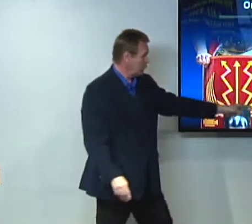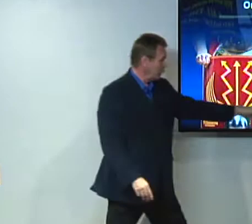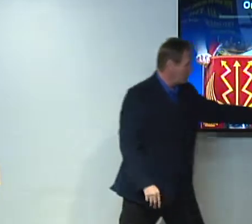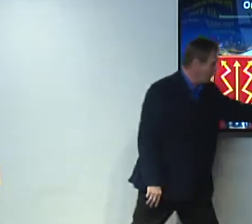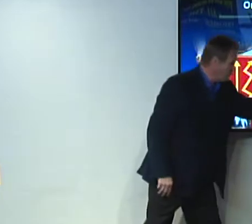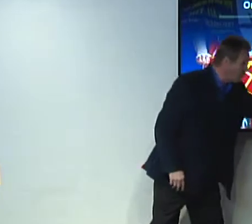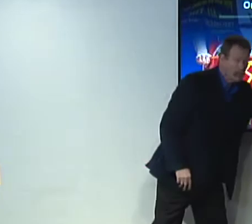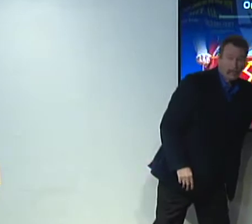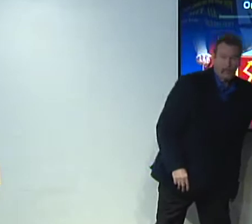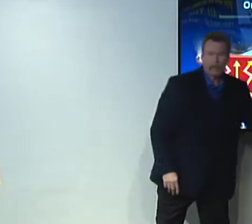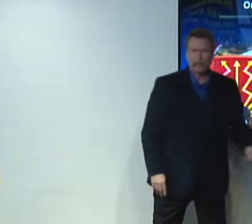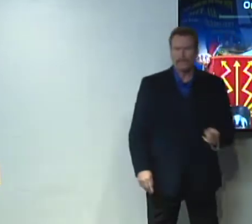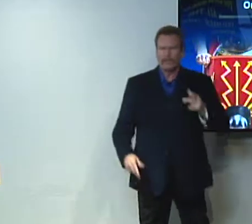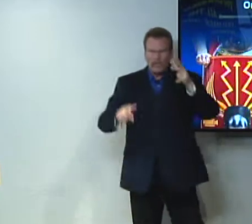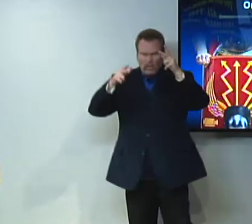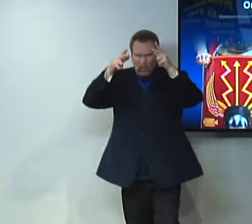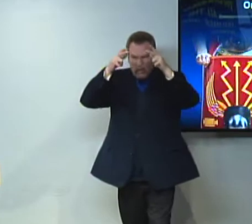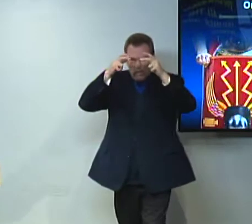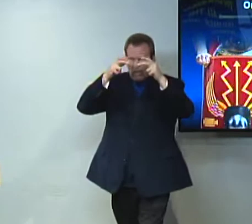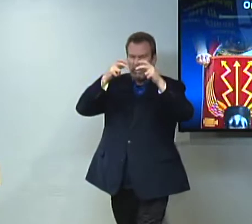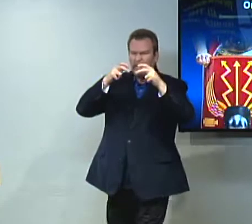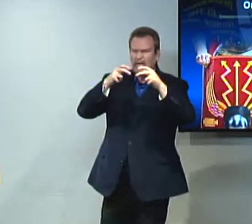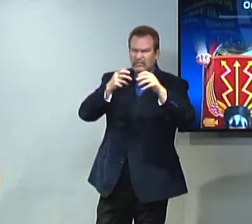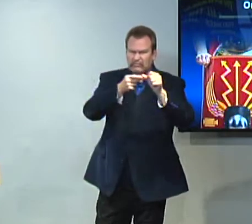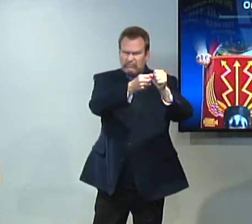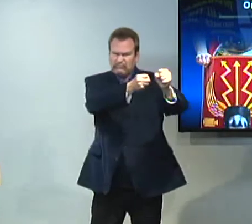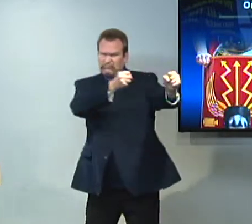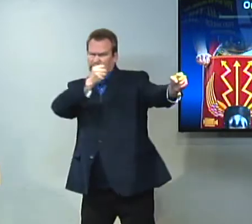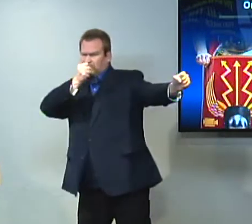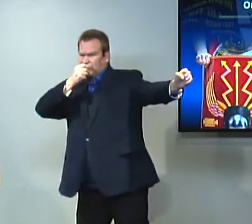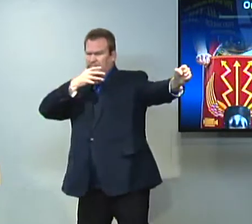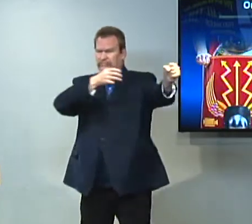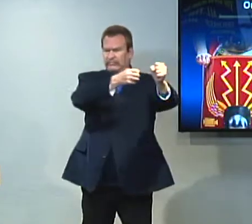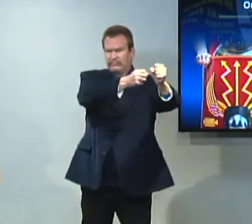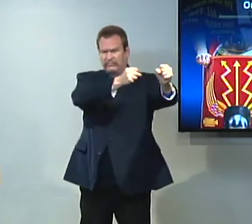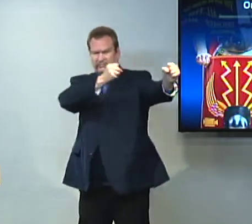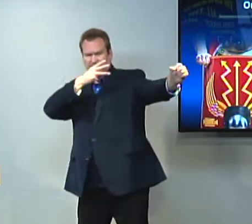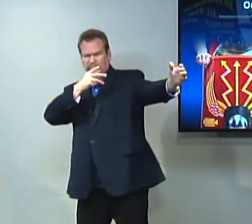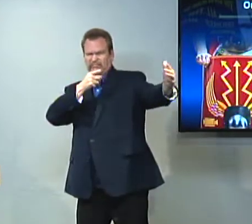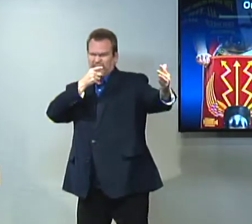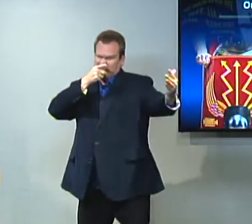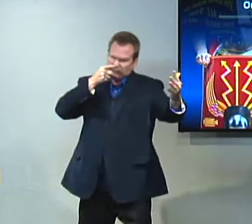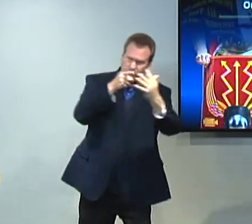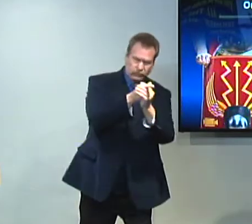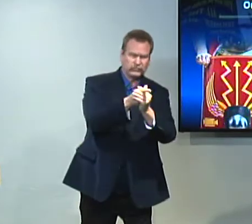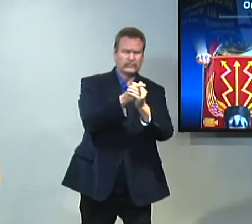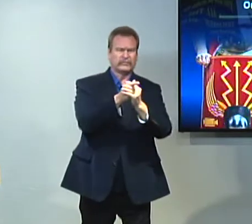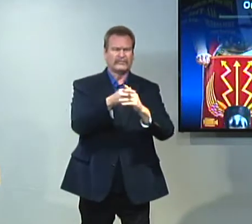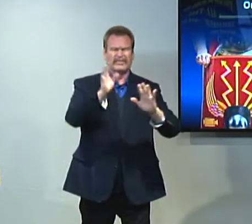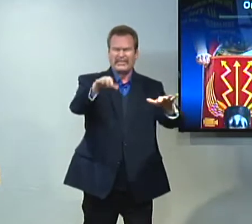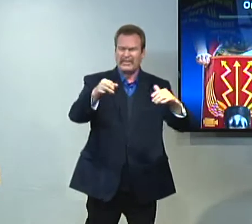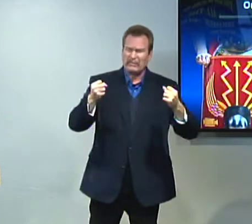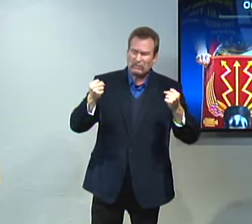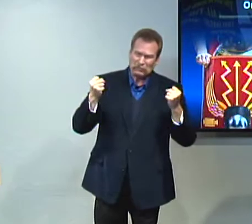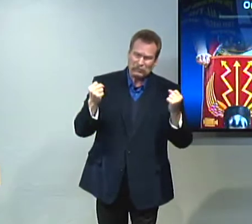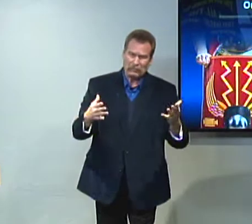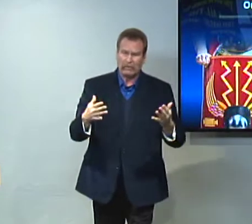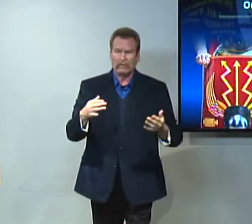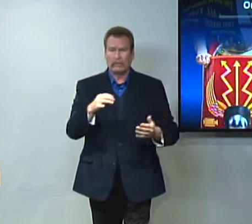And what it says is, these are the fiery darts of the wicked one, of the devil, who is always aiming for